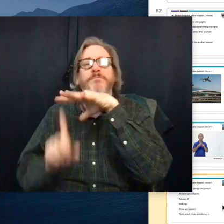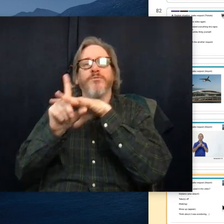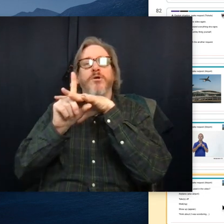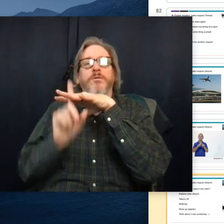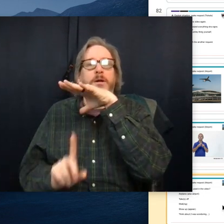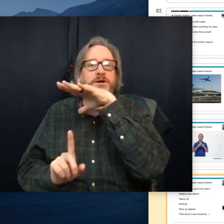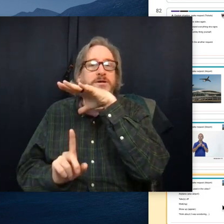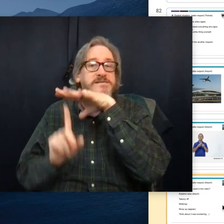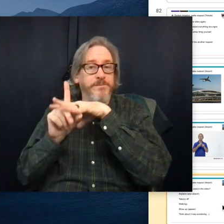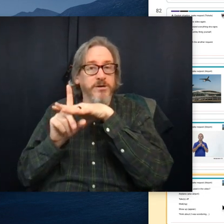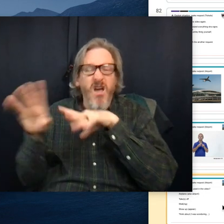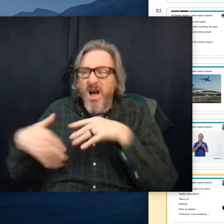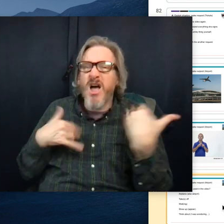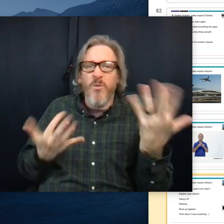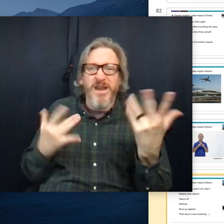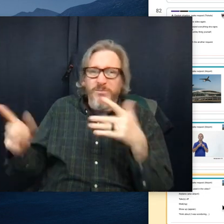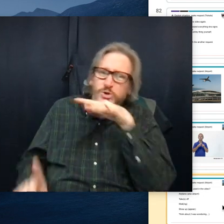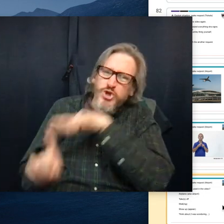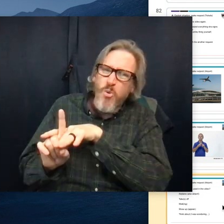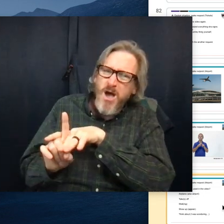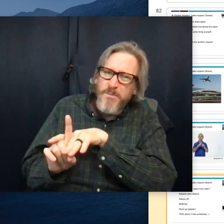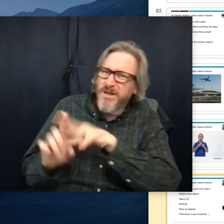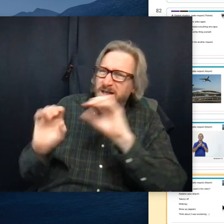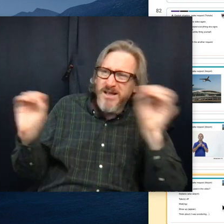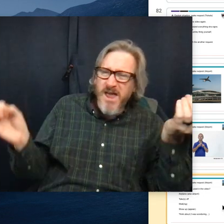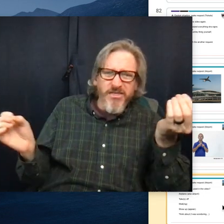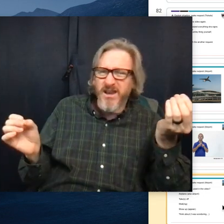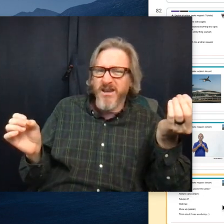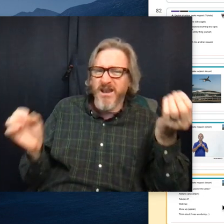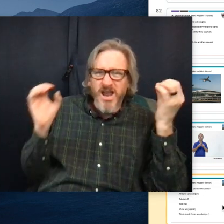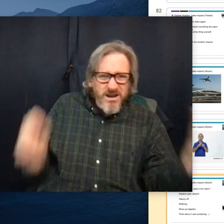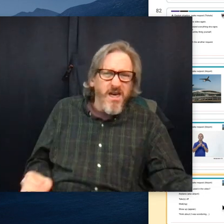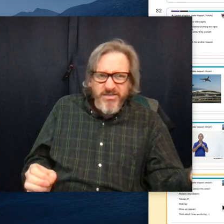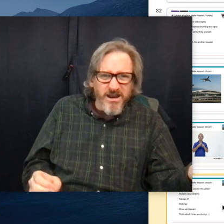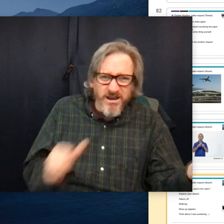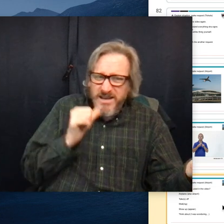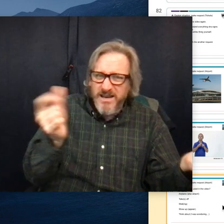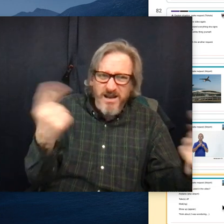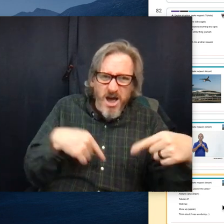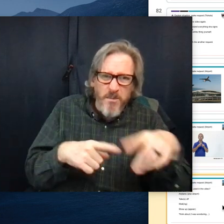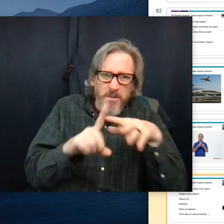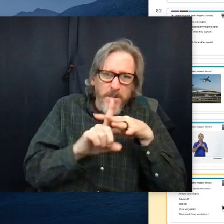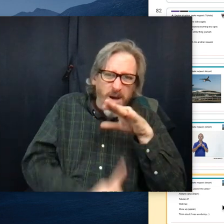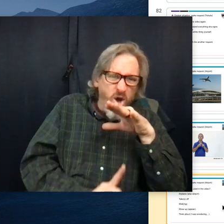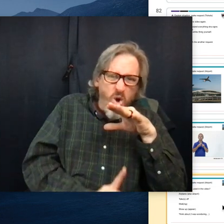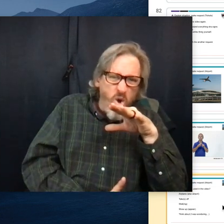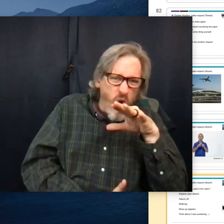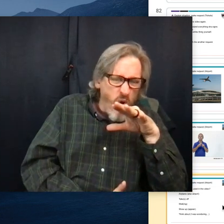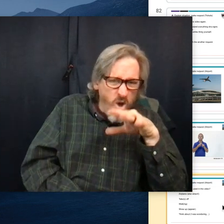And generally, we only finger spell in this type of situation. I don't know how. I don't know how.